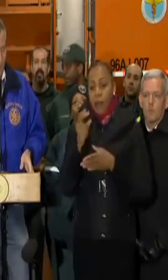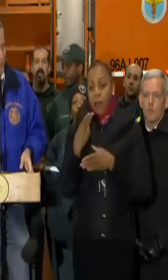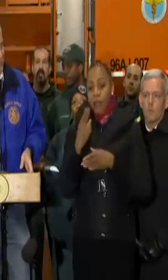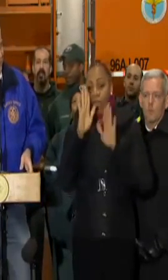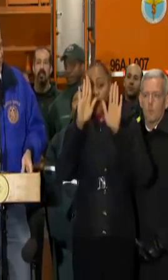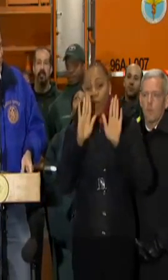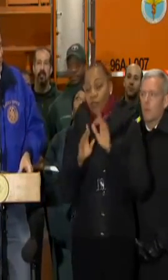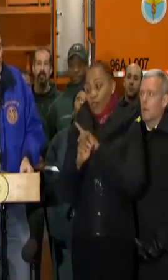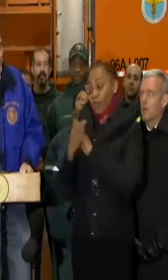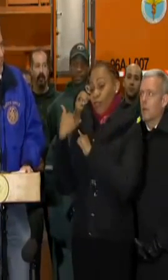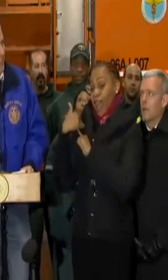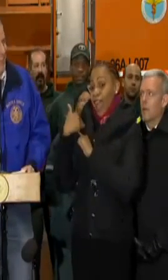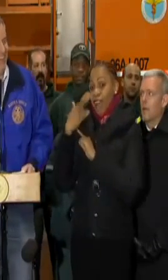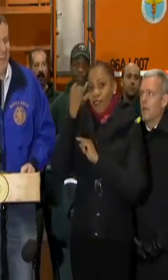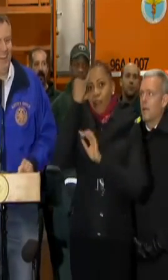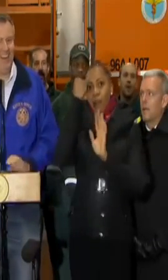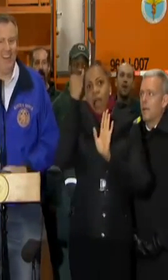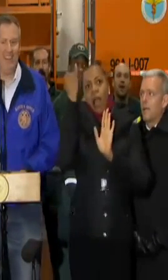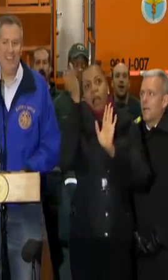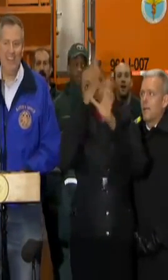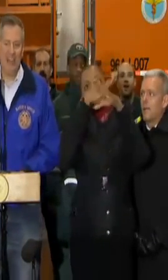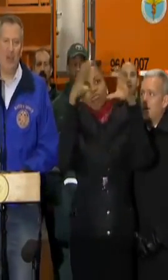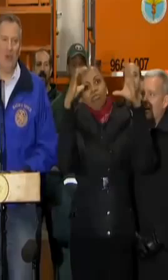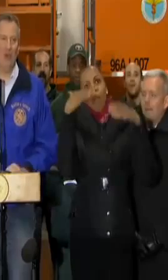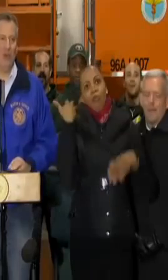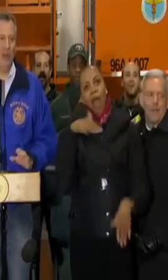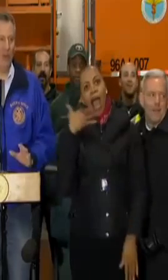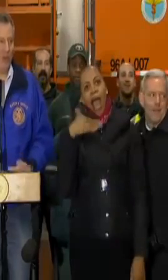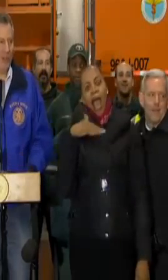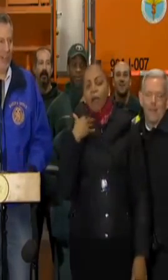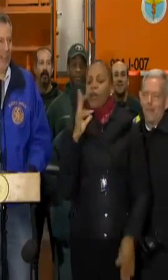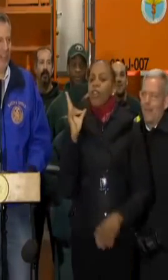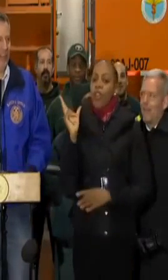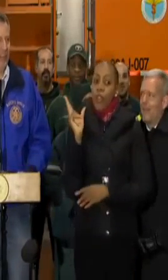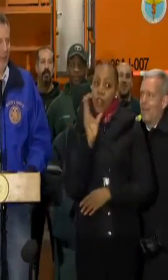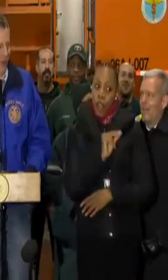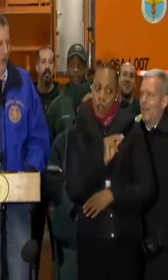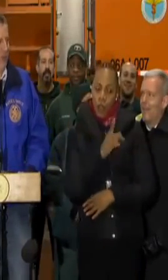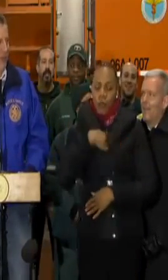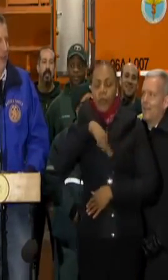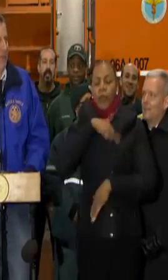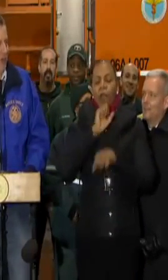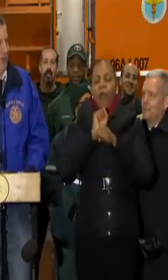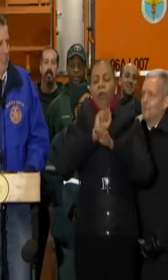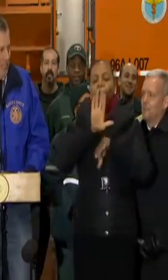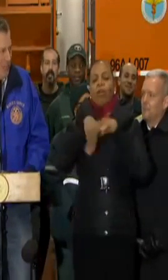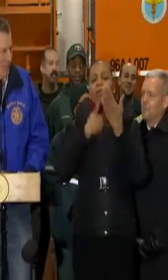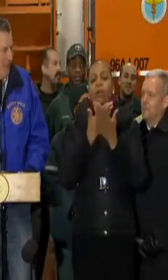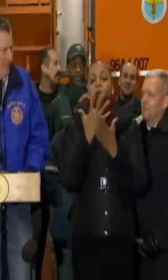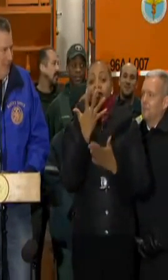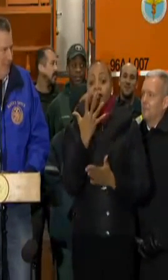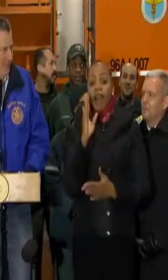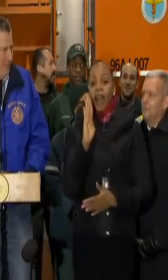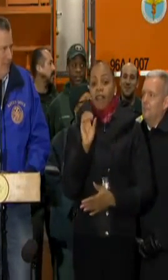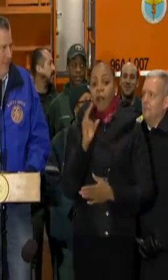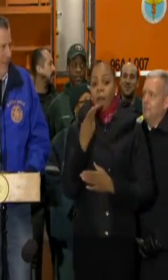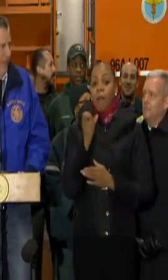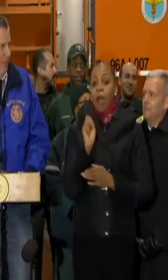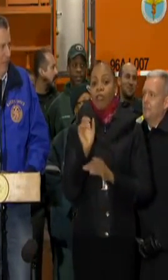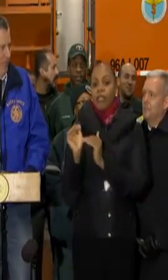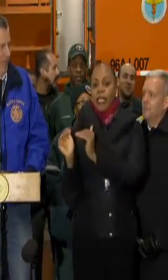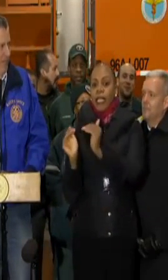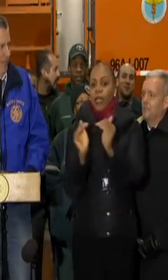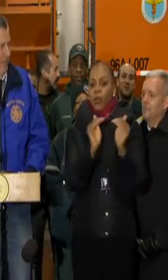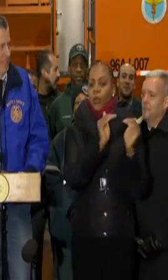You have a rich imagination. No, we are working in all 5 boroughs equally.